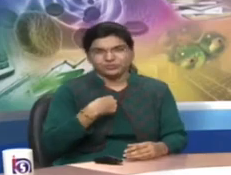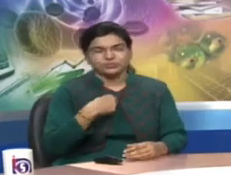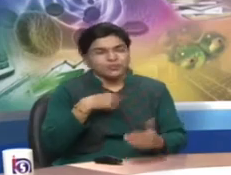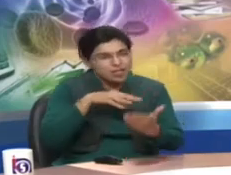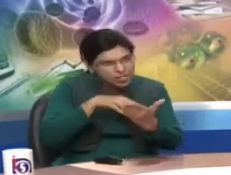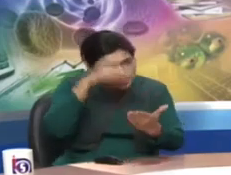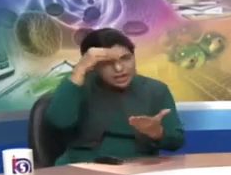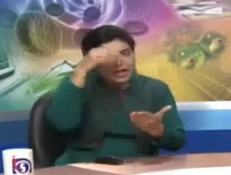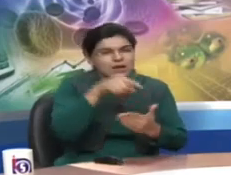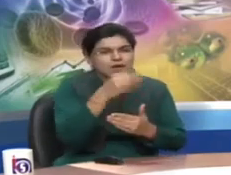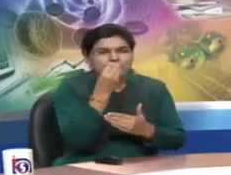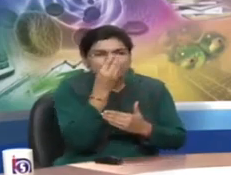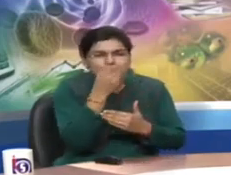We learn about